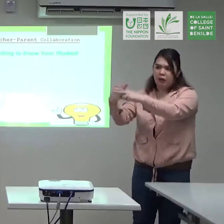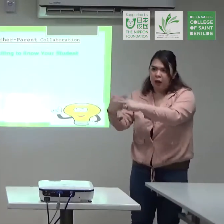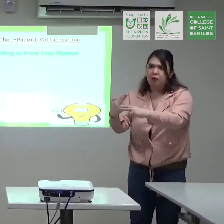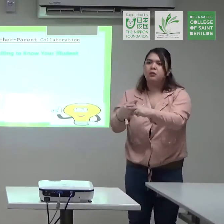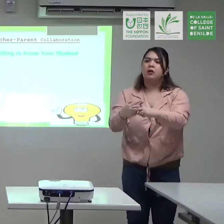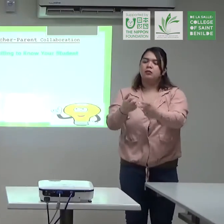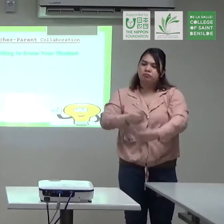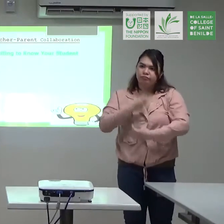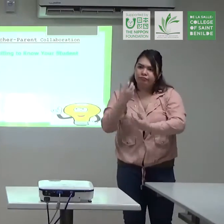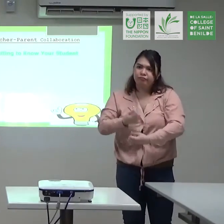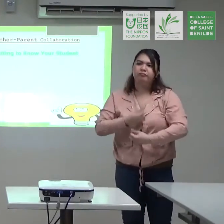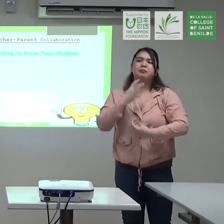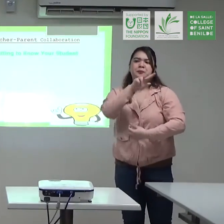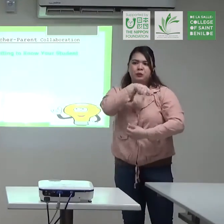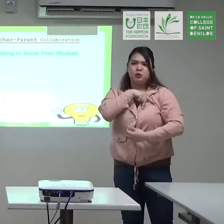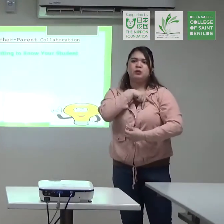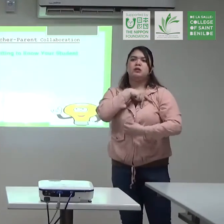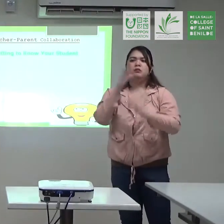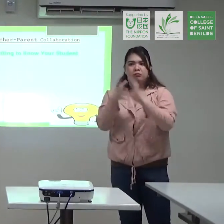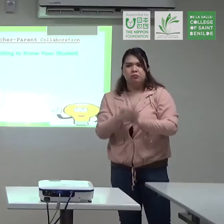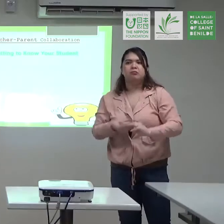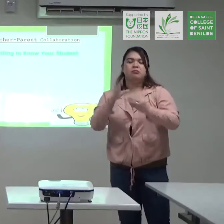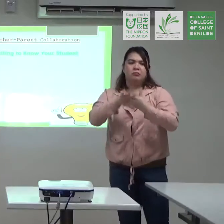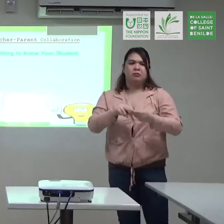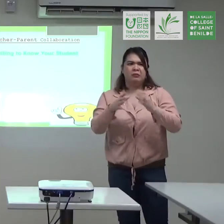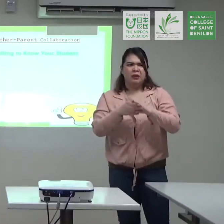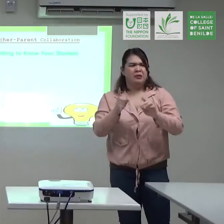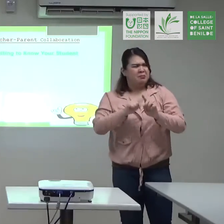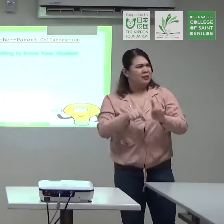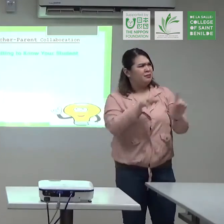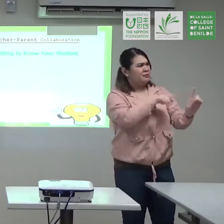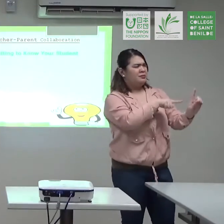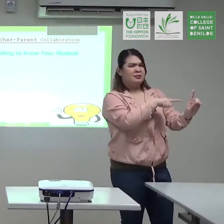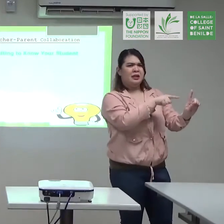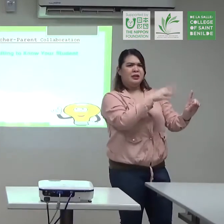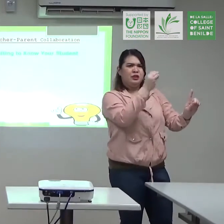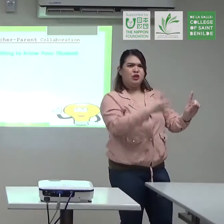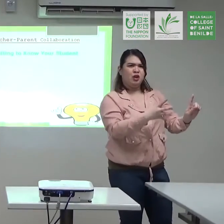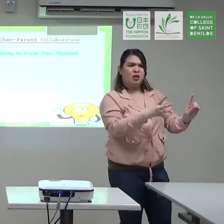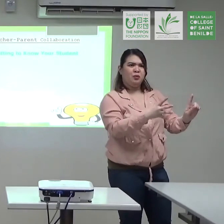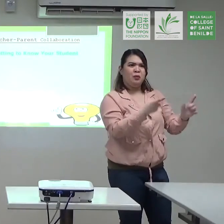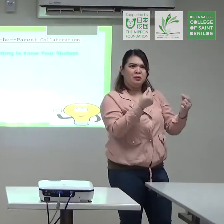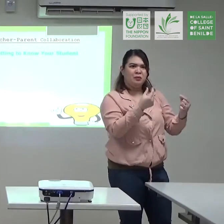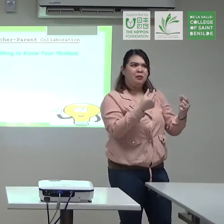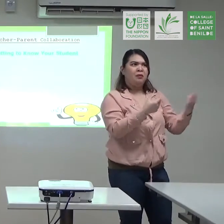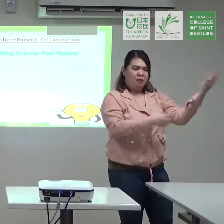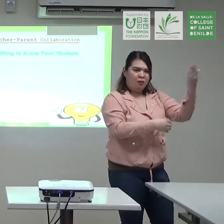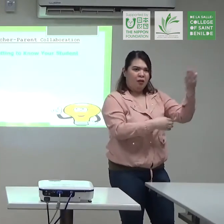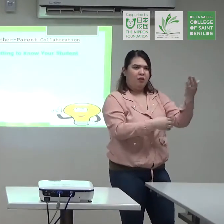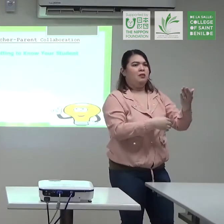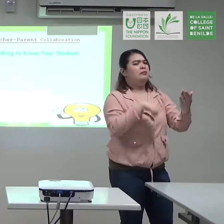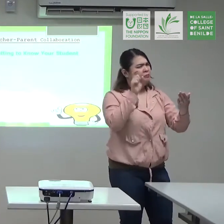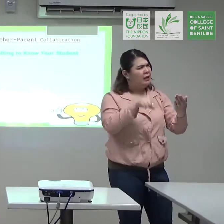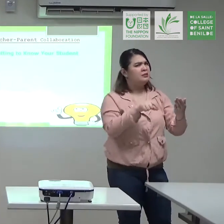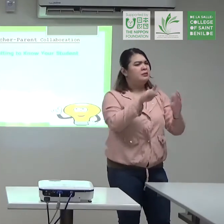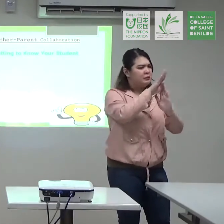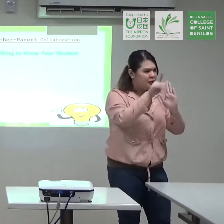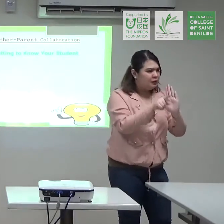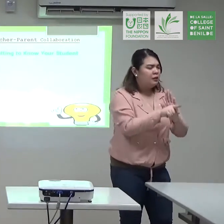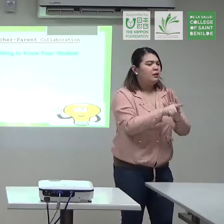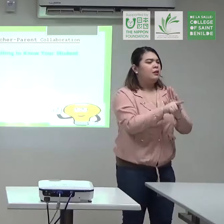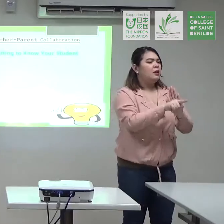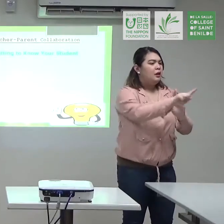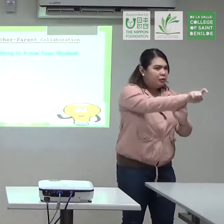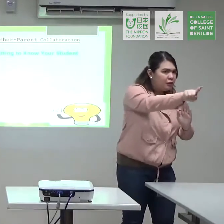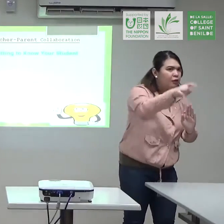your students. Get them to learn more about profiling the students. Maski marunong ba ito